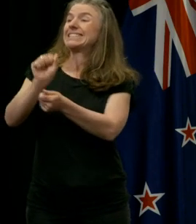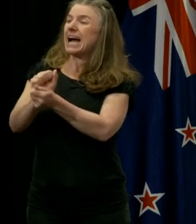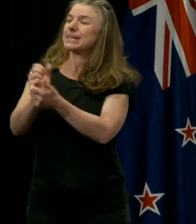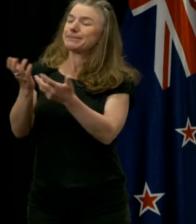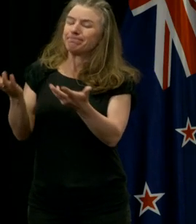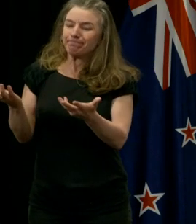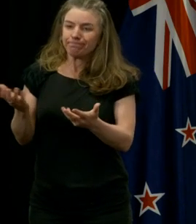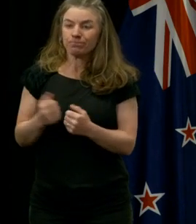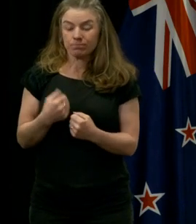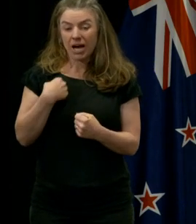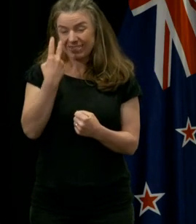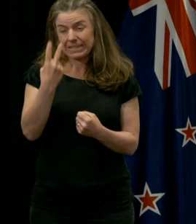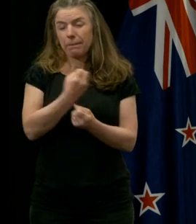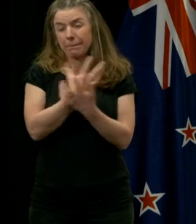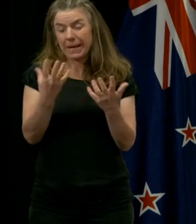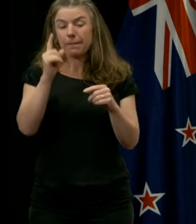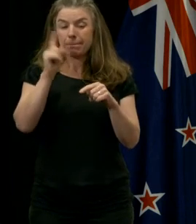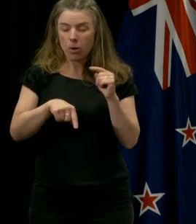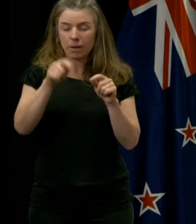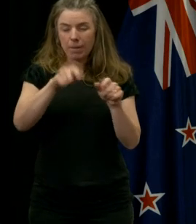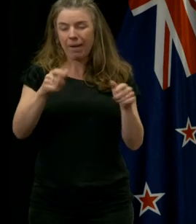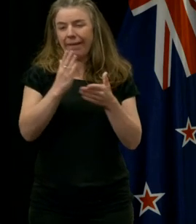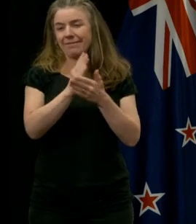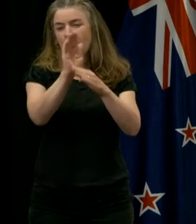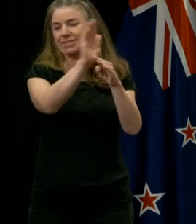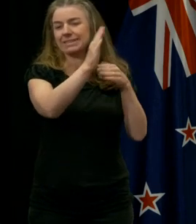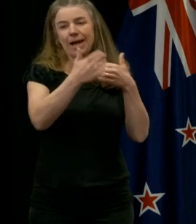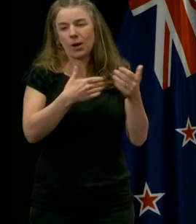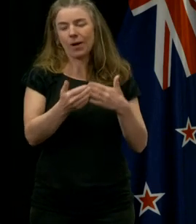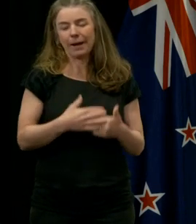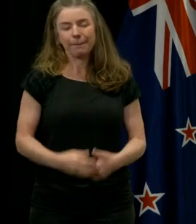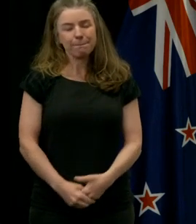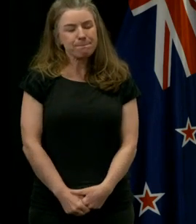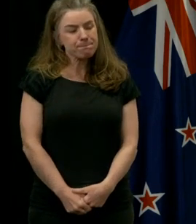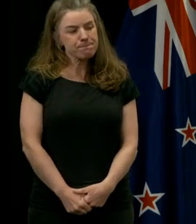from what I've seen, there are a number who are based overseas and living overseas.